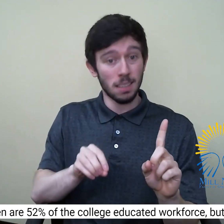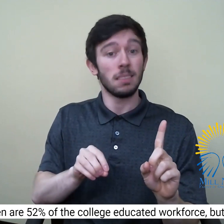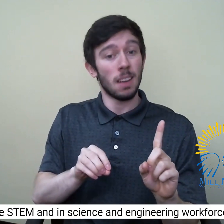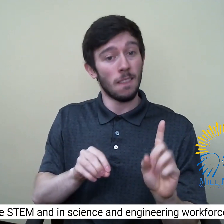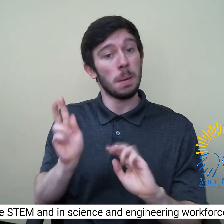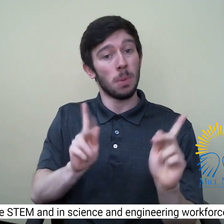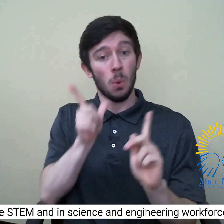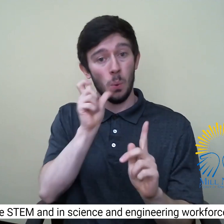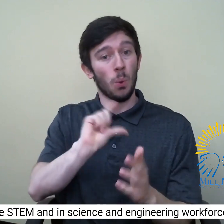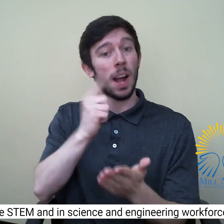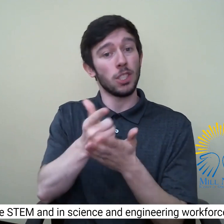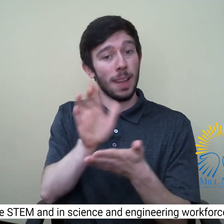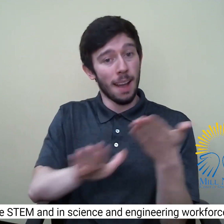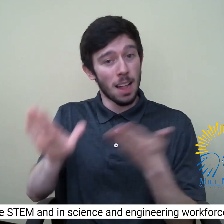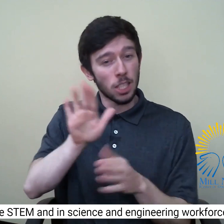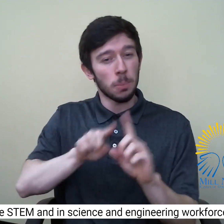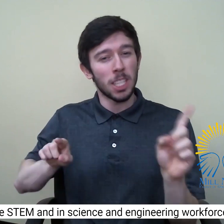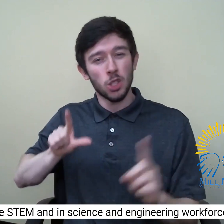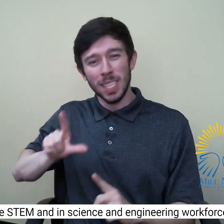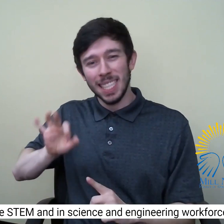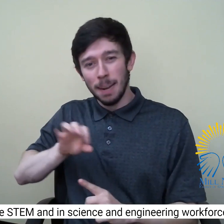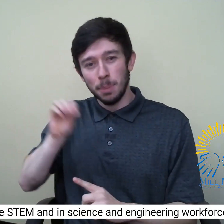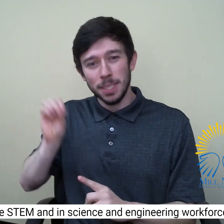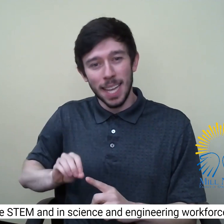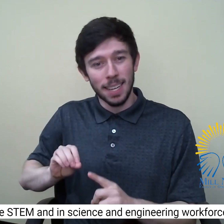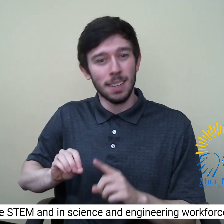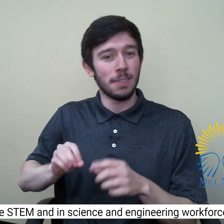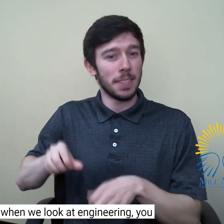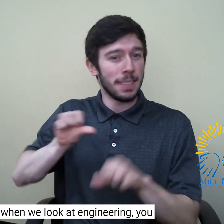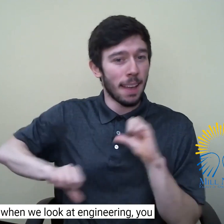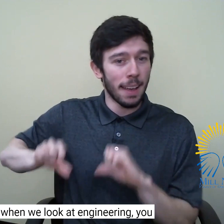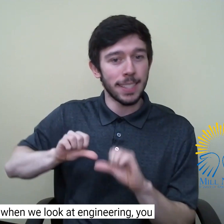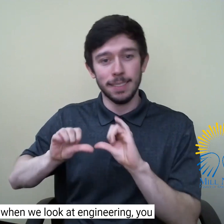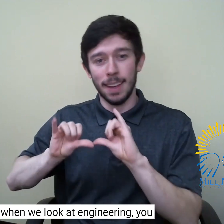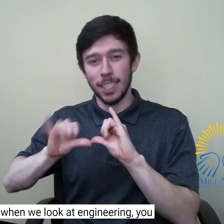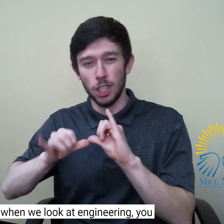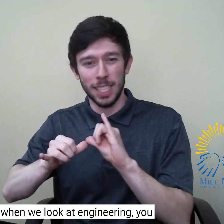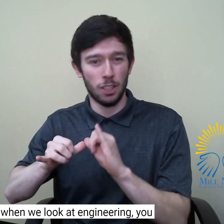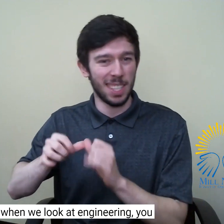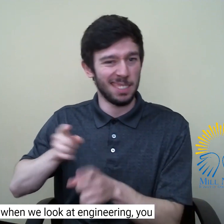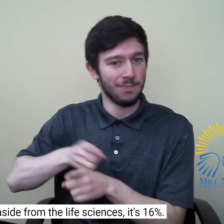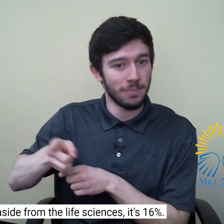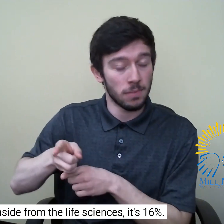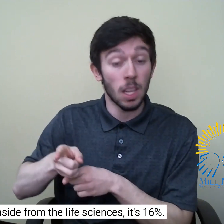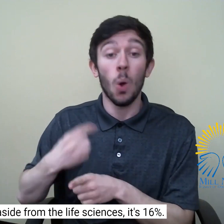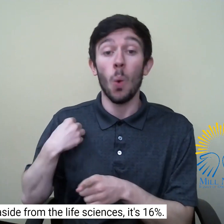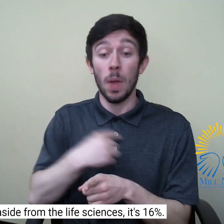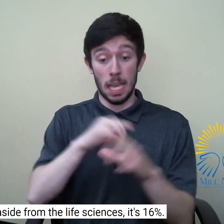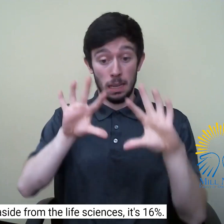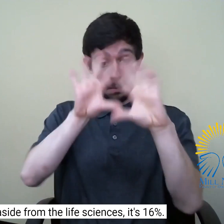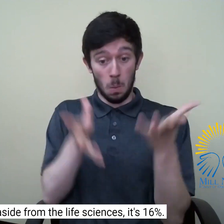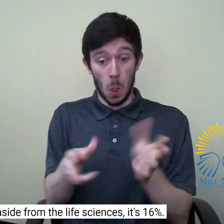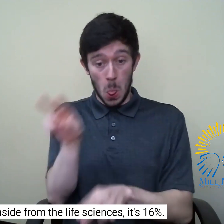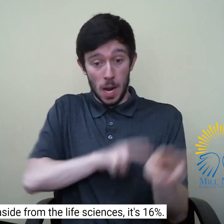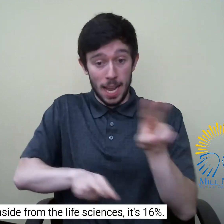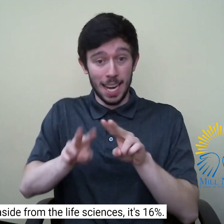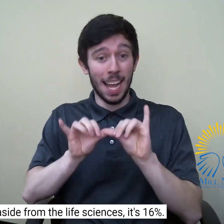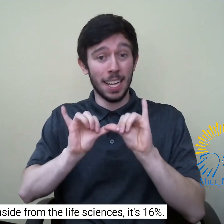they're only 29% of the STEM and science and engineering workforce. And when we look at engineering, aside from the life sciences, it's